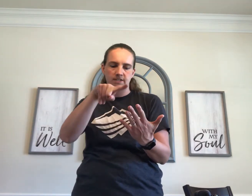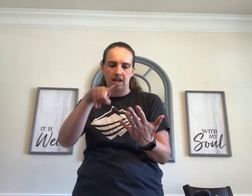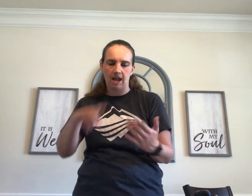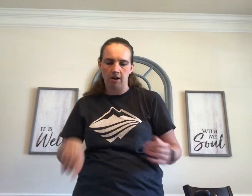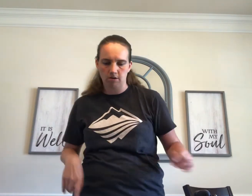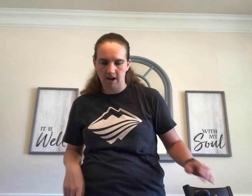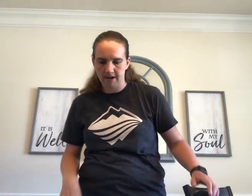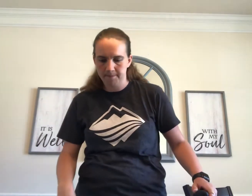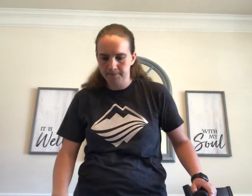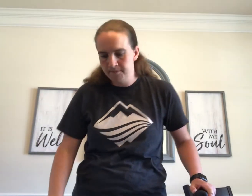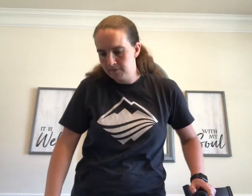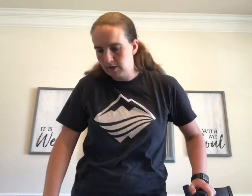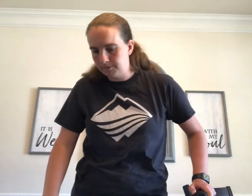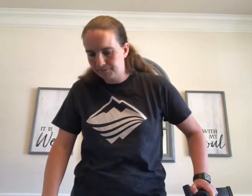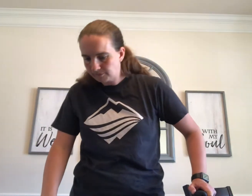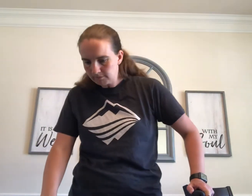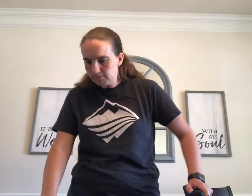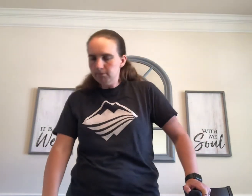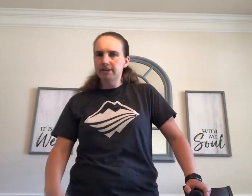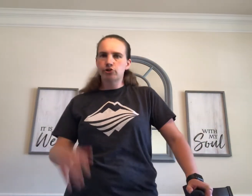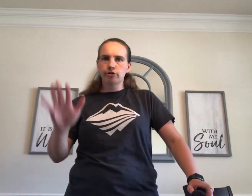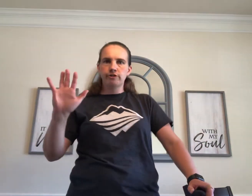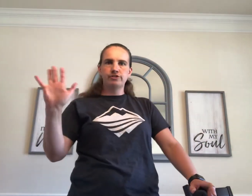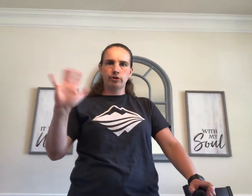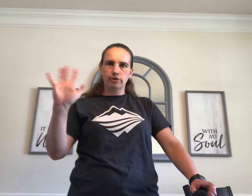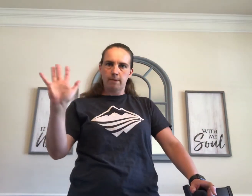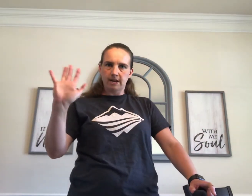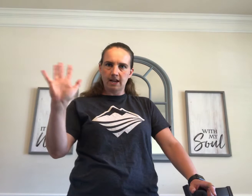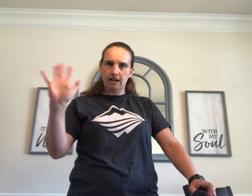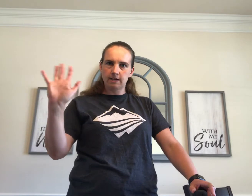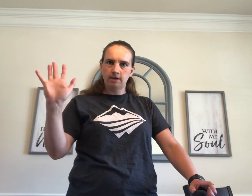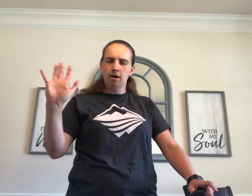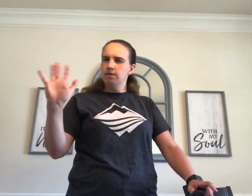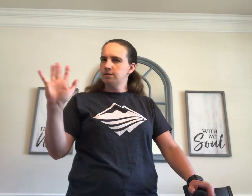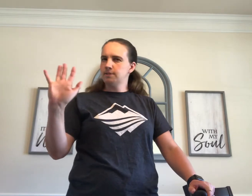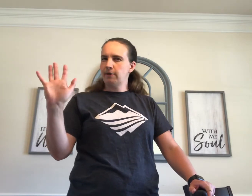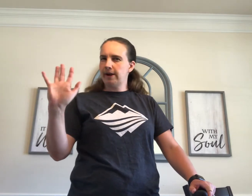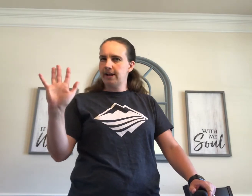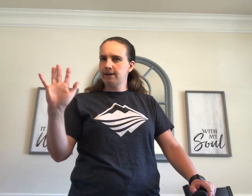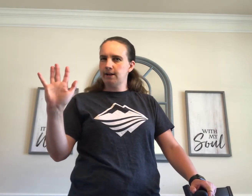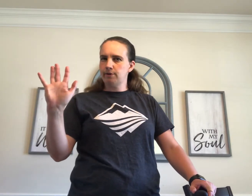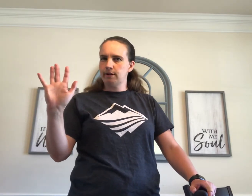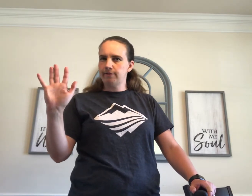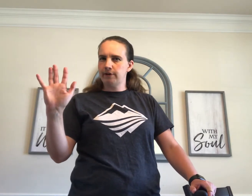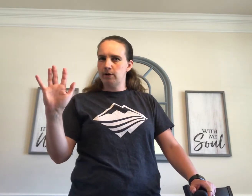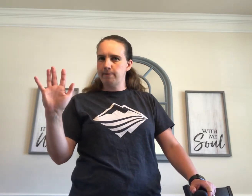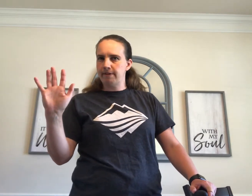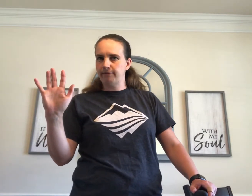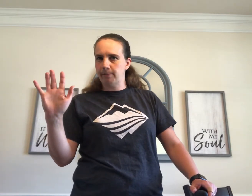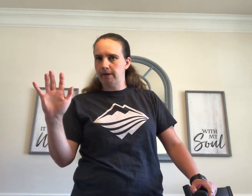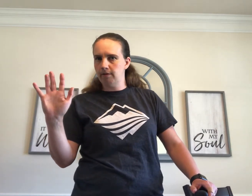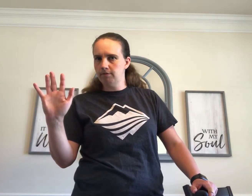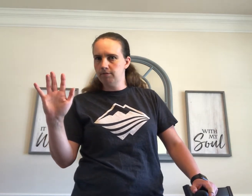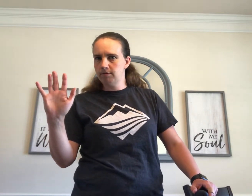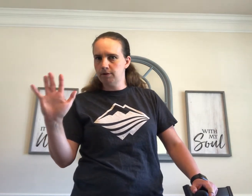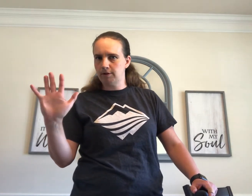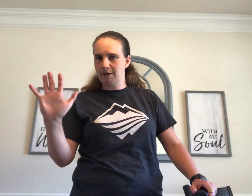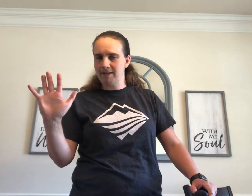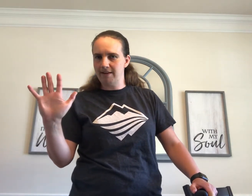hand, okay? Be sure you're using your dominant hand. This is my right hand. I know that on the video it may flip it to look like my left hand,